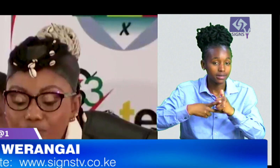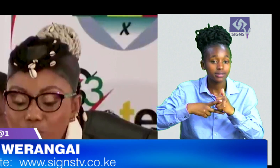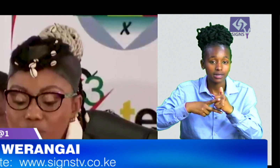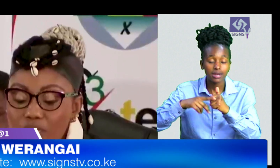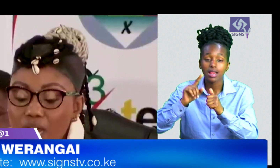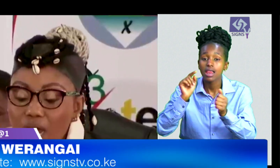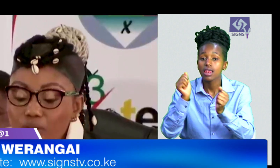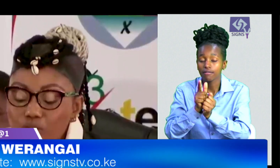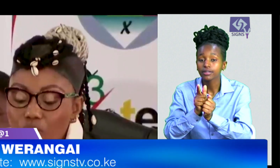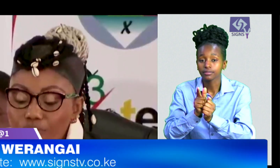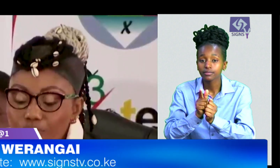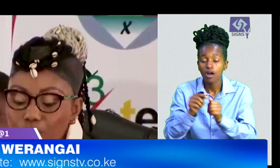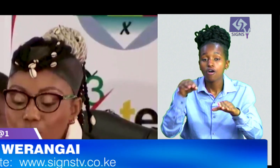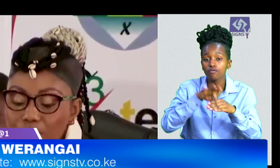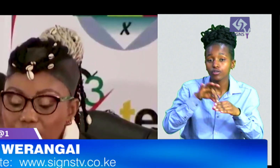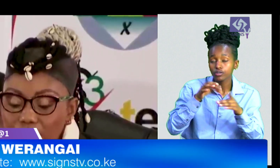2,350,711 votes out of